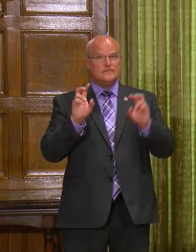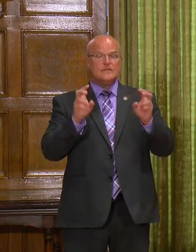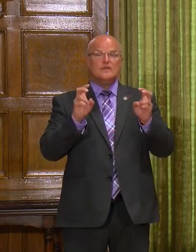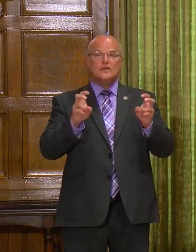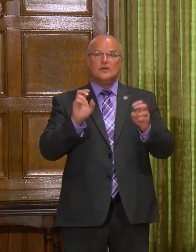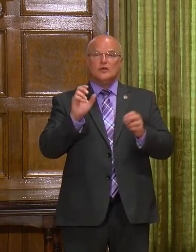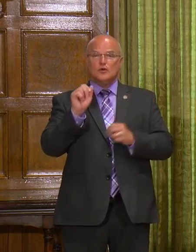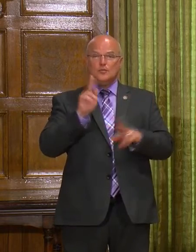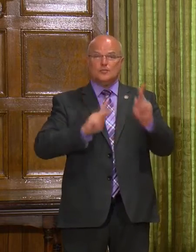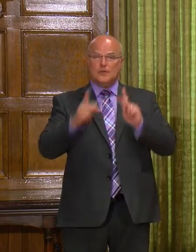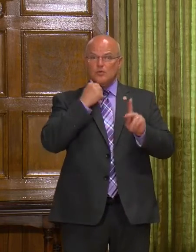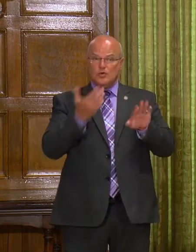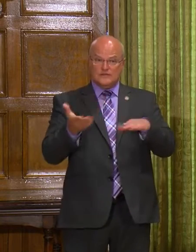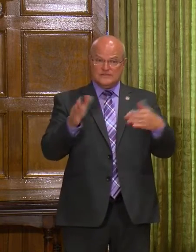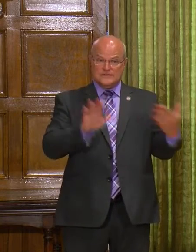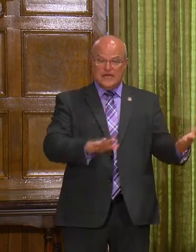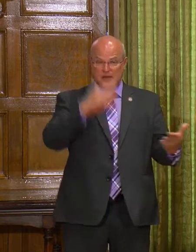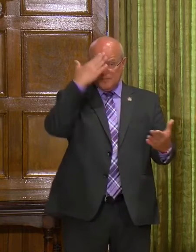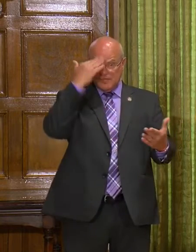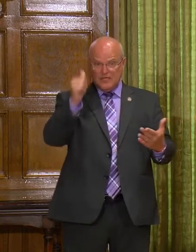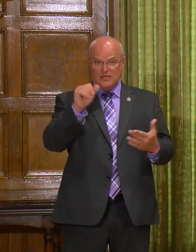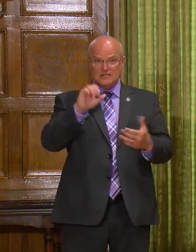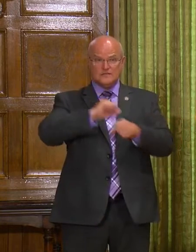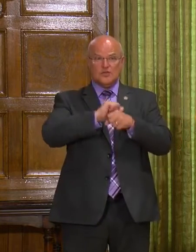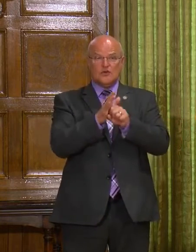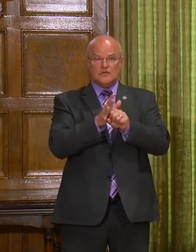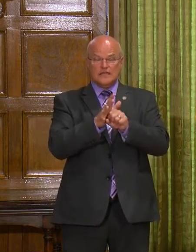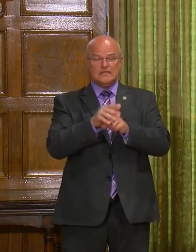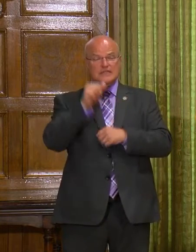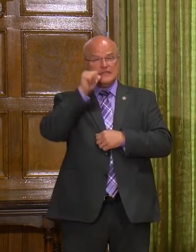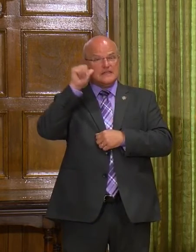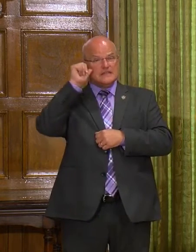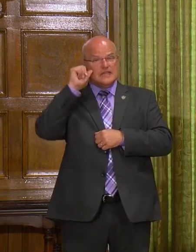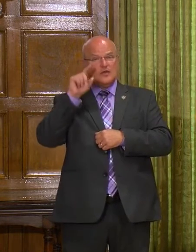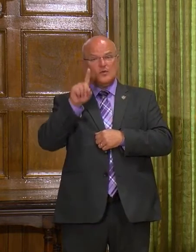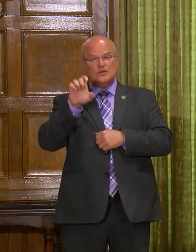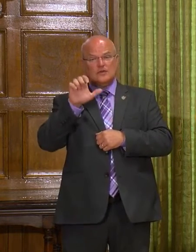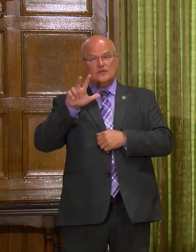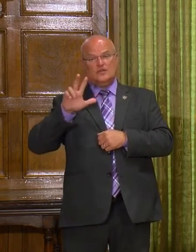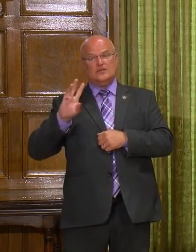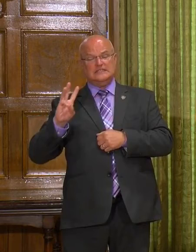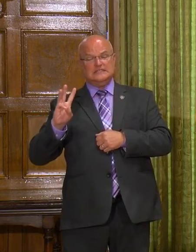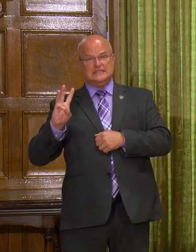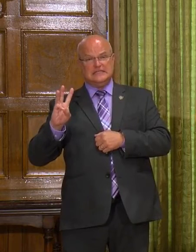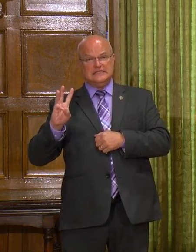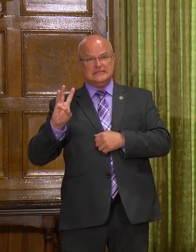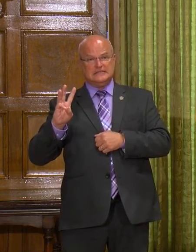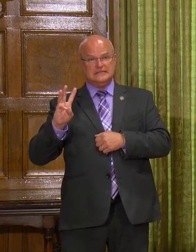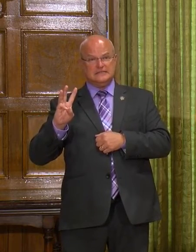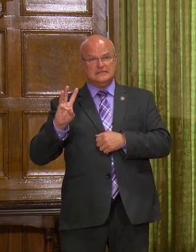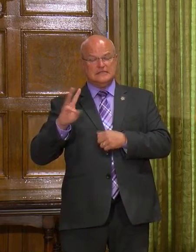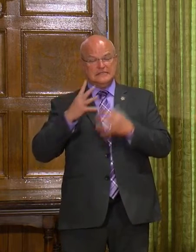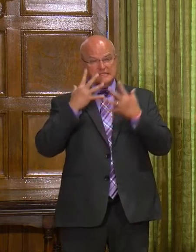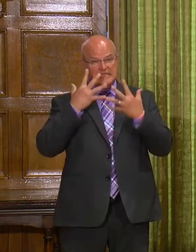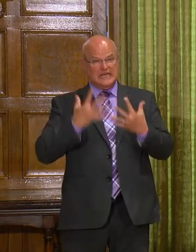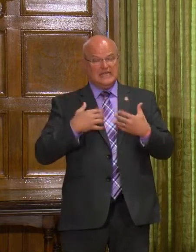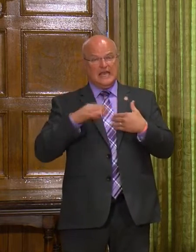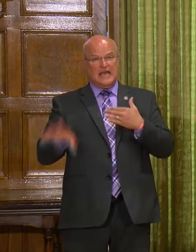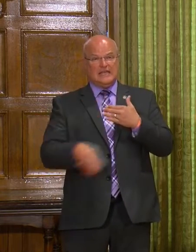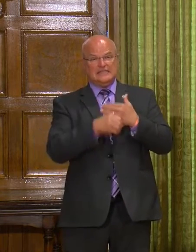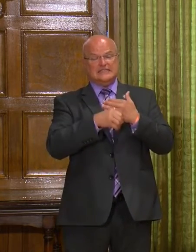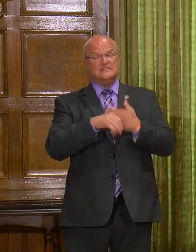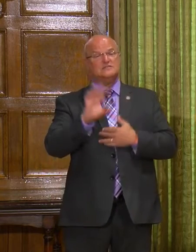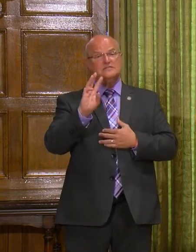of Arkansans who have died because of COVID-19, yesterday we were 136, and very sadly we have an